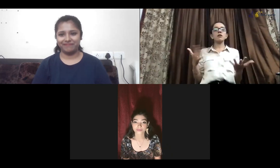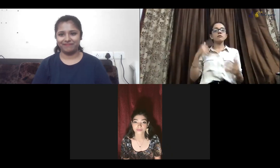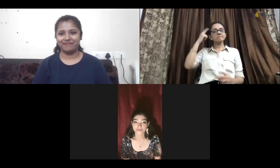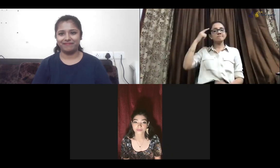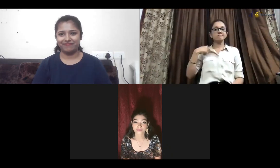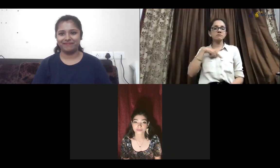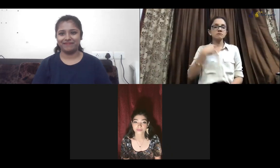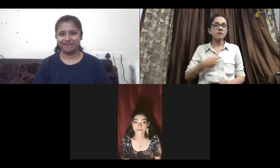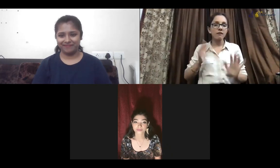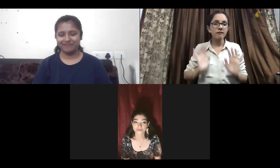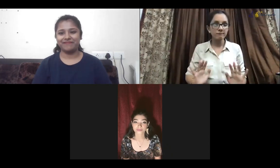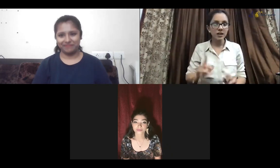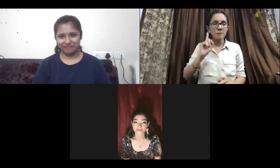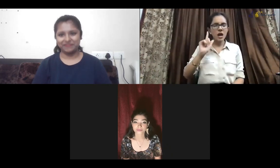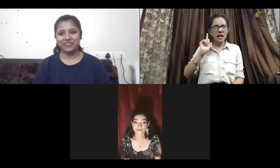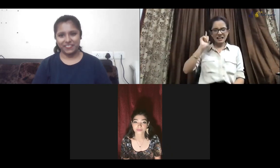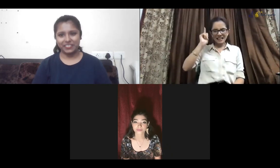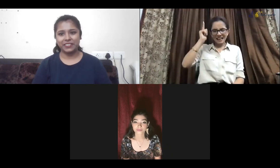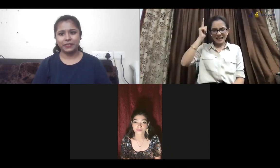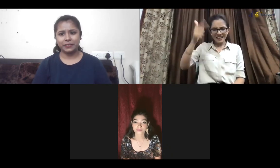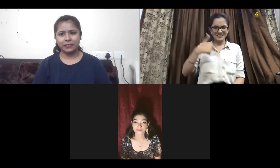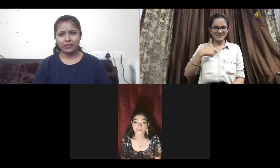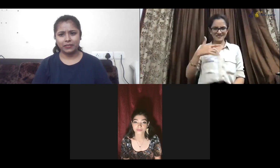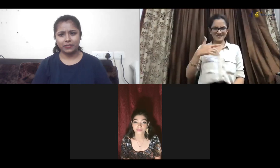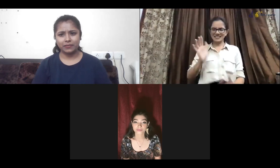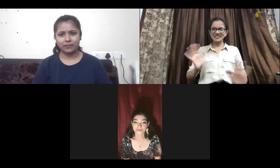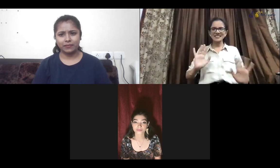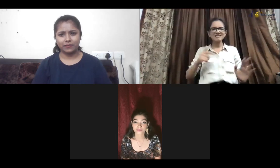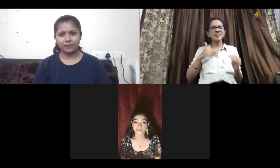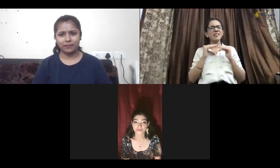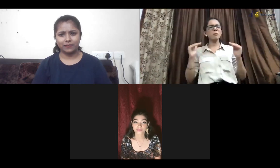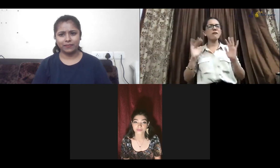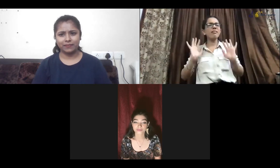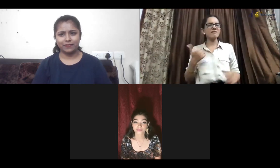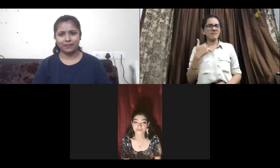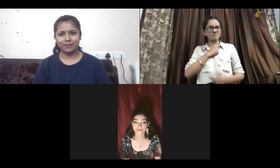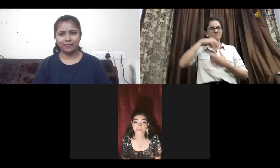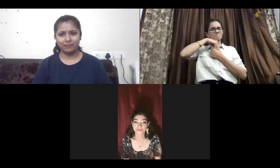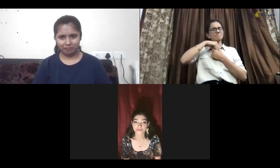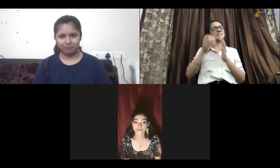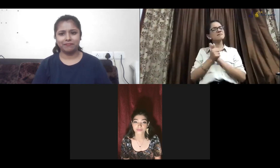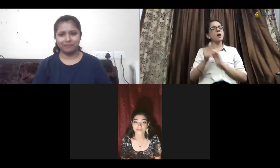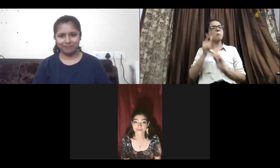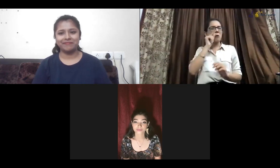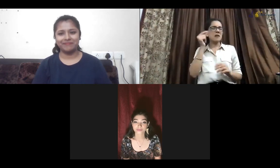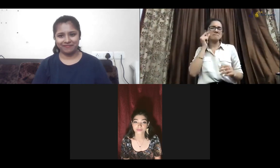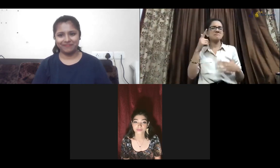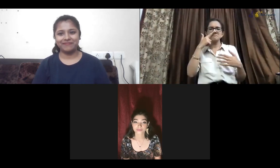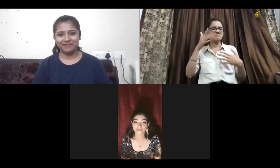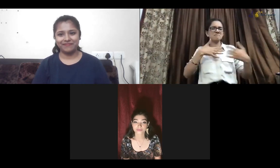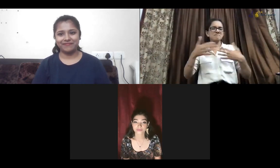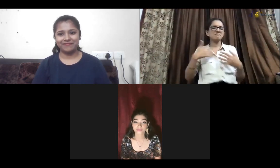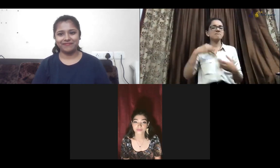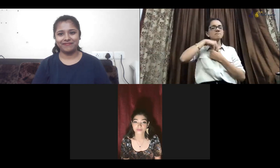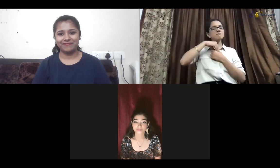boy. I can't support my family, so I was just thinking that yeah, I had the myths that yeah, we should have a boy in our family. But